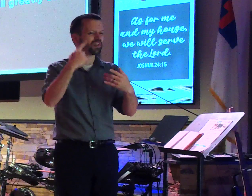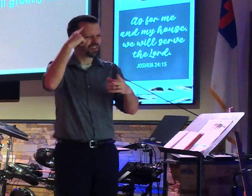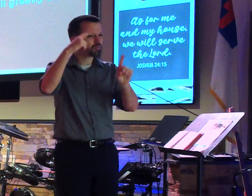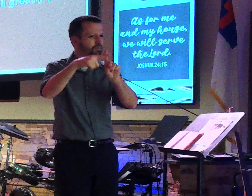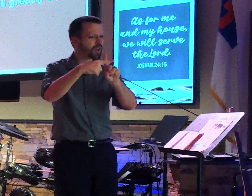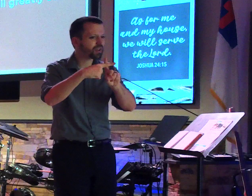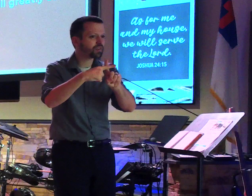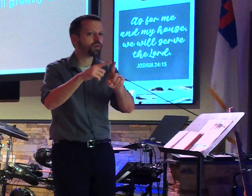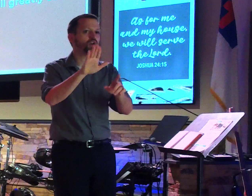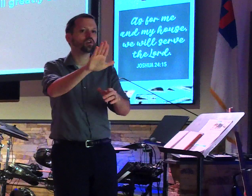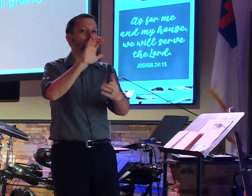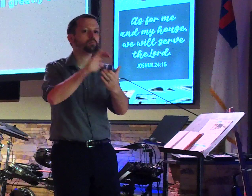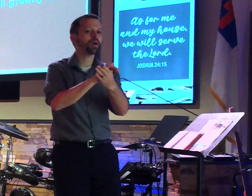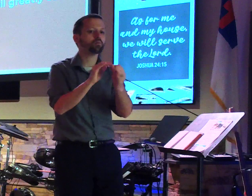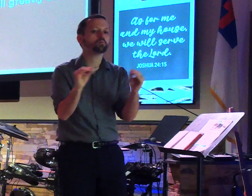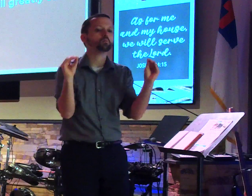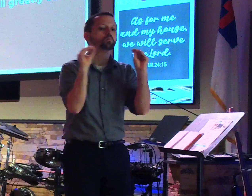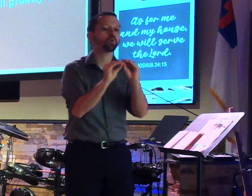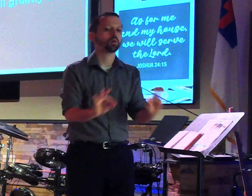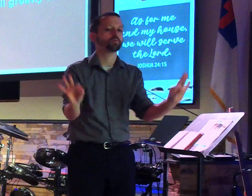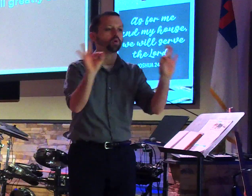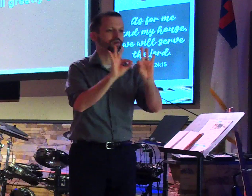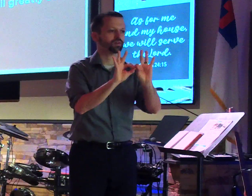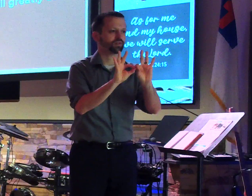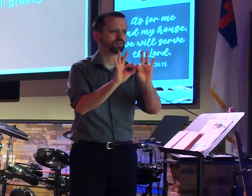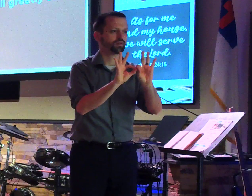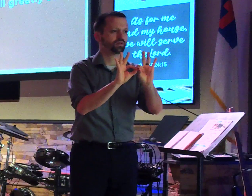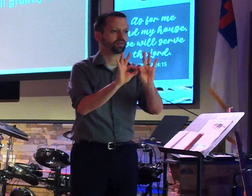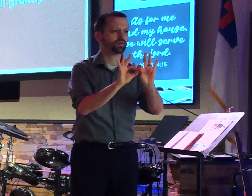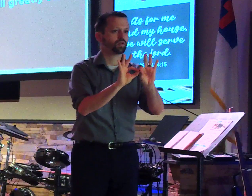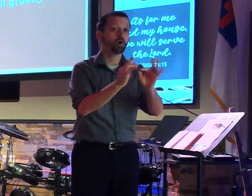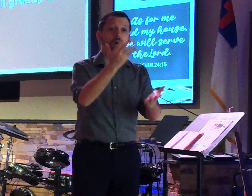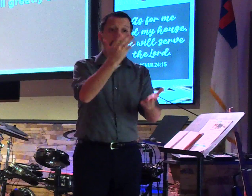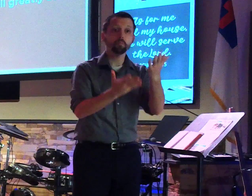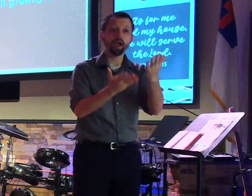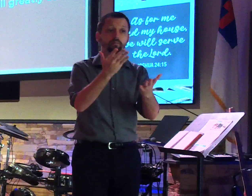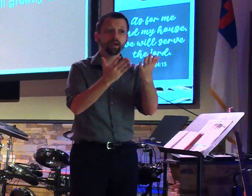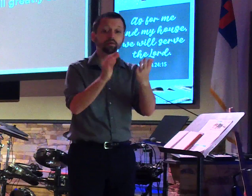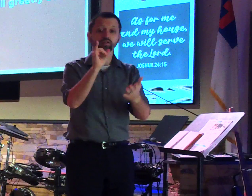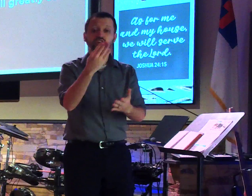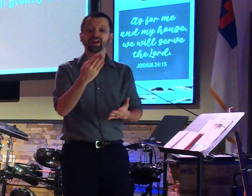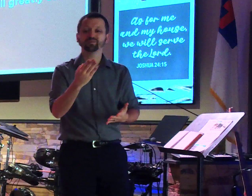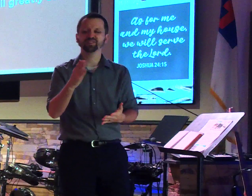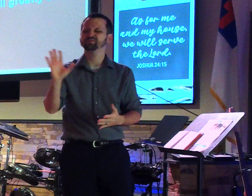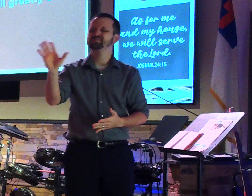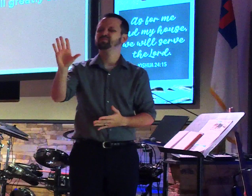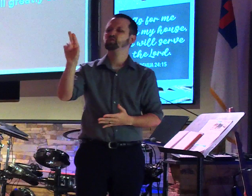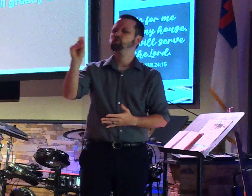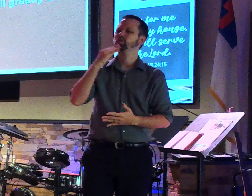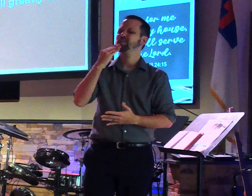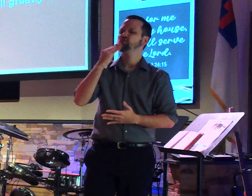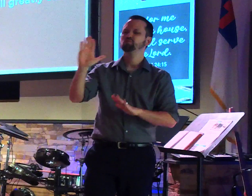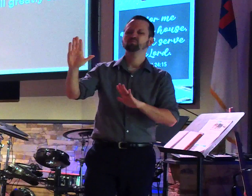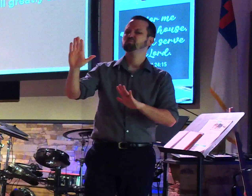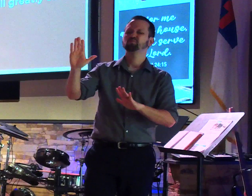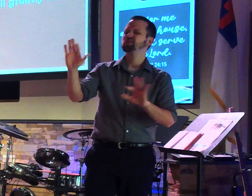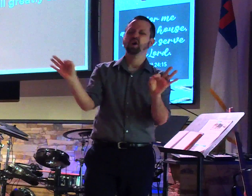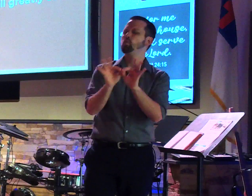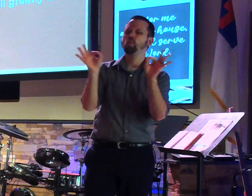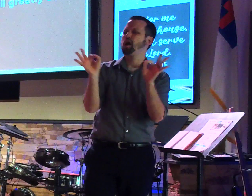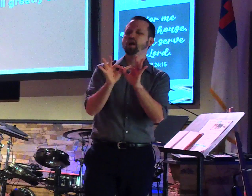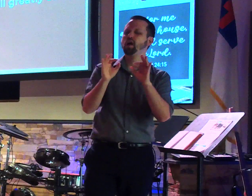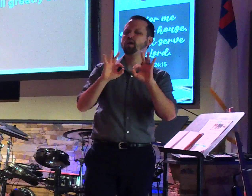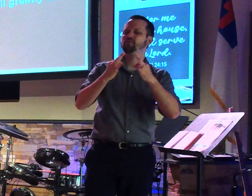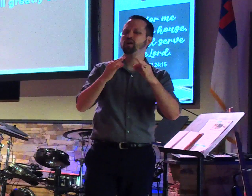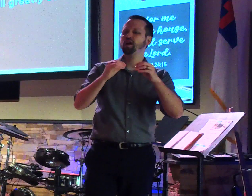marriage is more important. Or you may turn the job down. You may be like, no, it's not worth it. We're not going to do this. We're not going to split